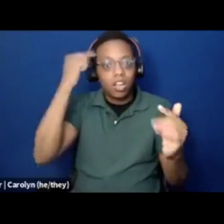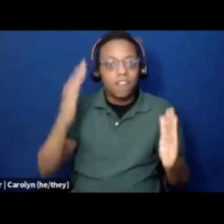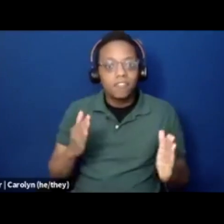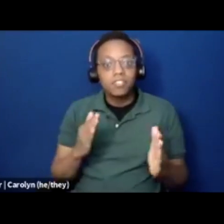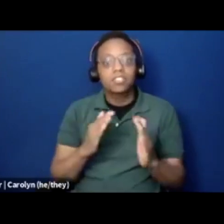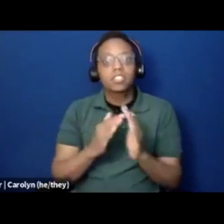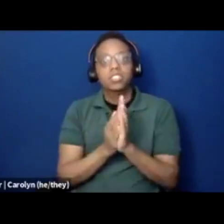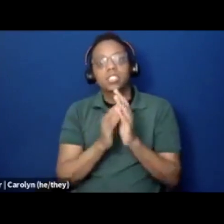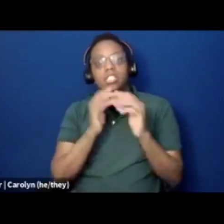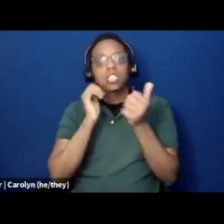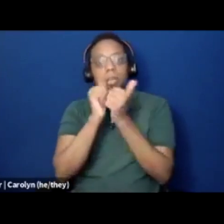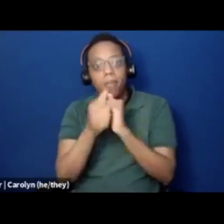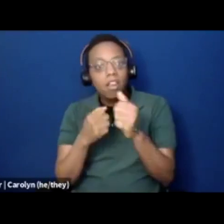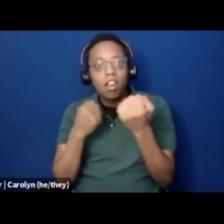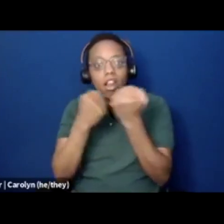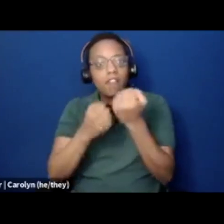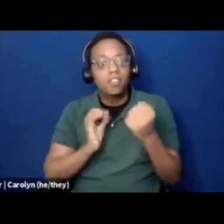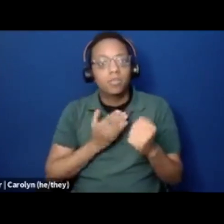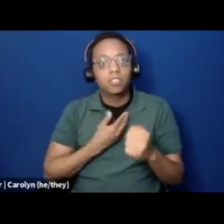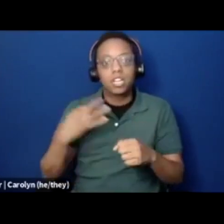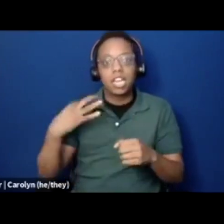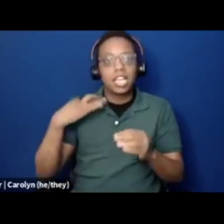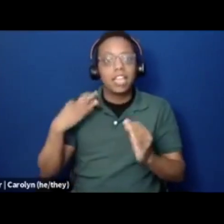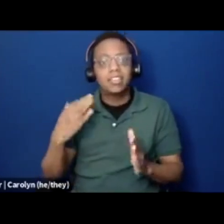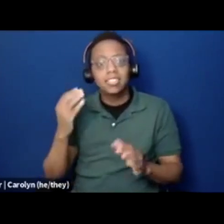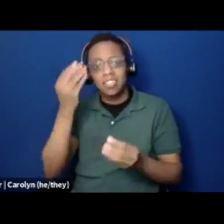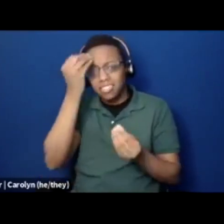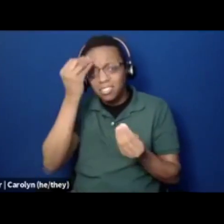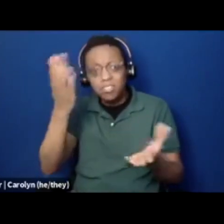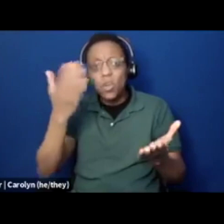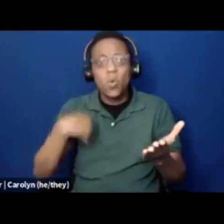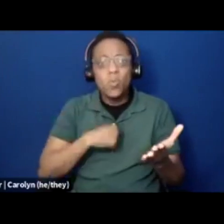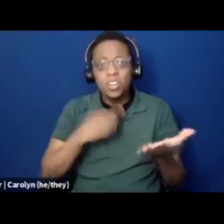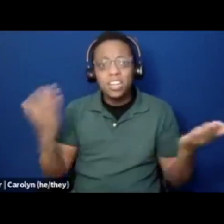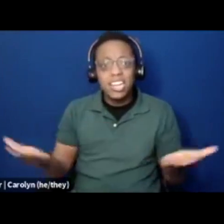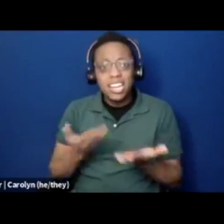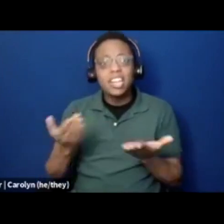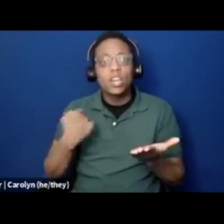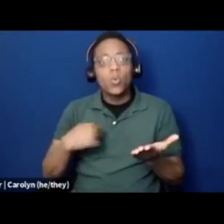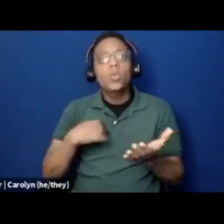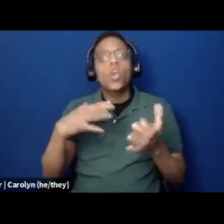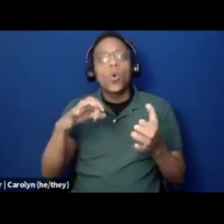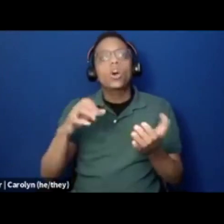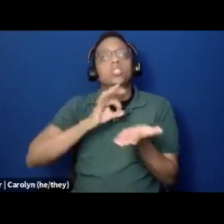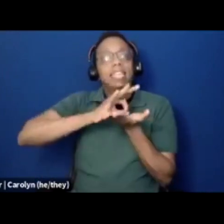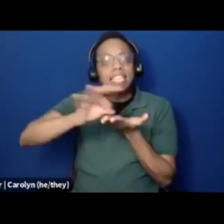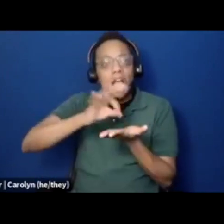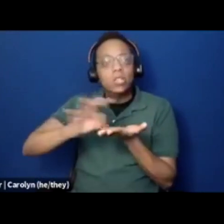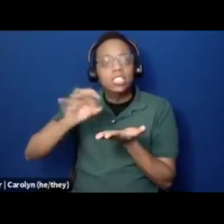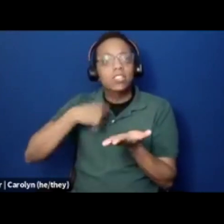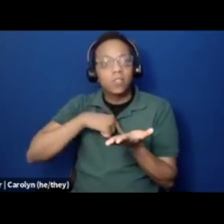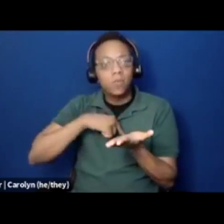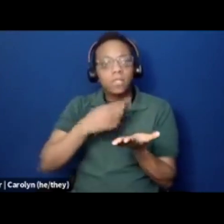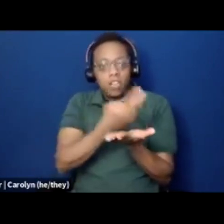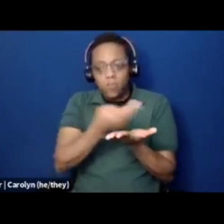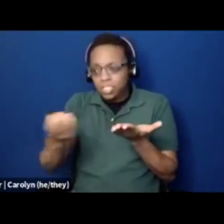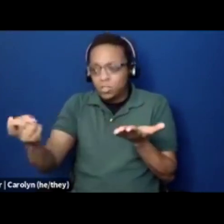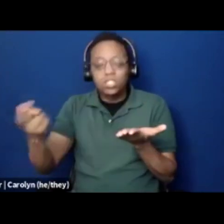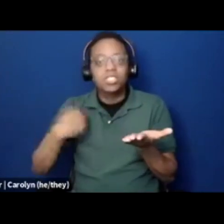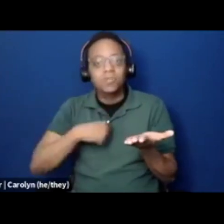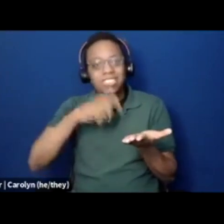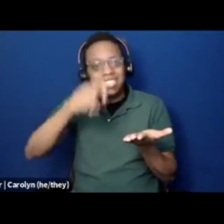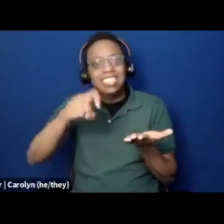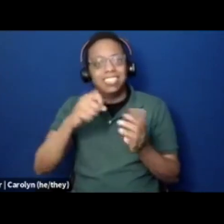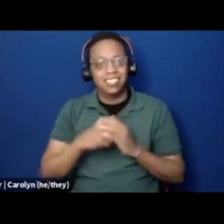counties, letting them know that we are here, we deserve to be counted, we need resources, and being unapologetic about